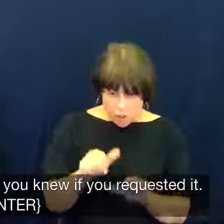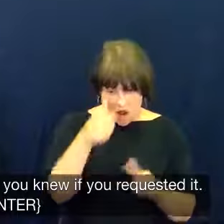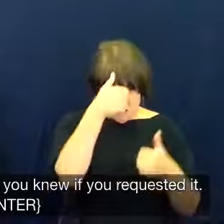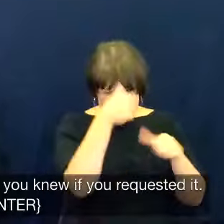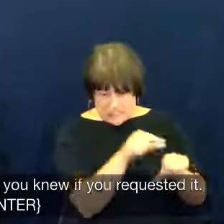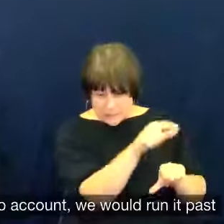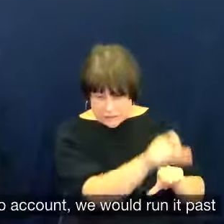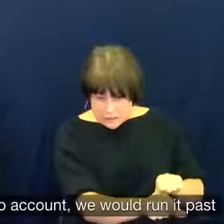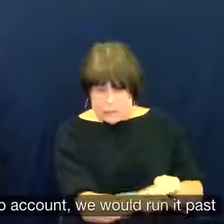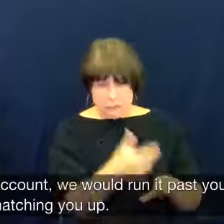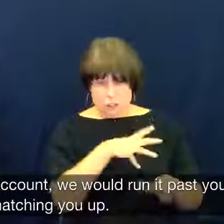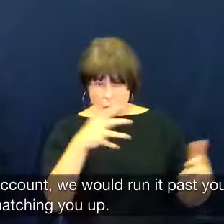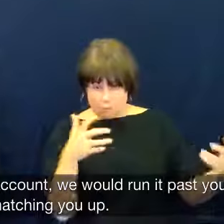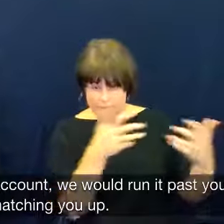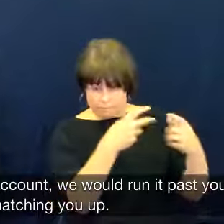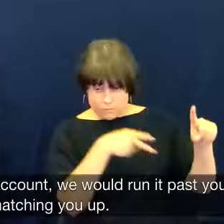up.